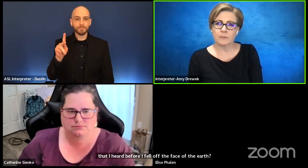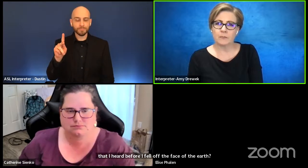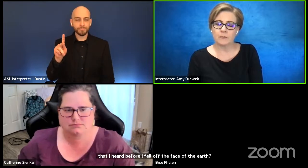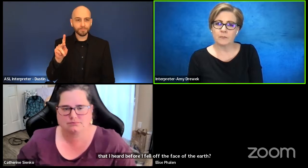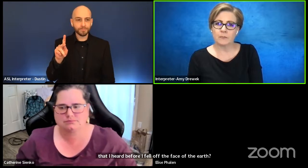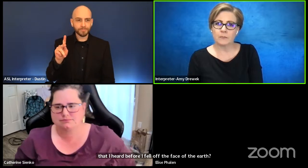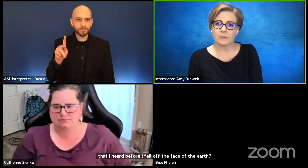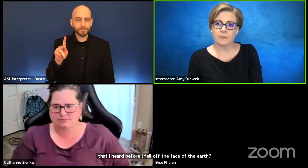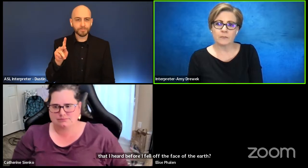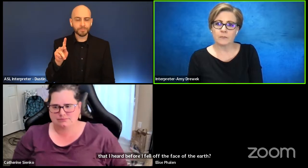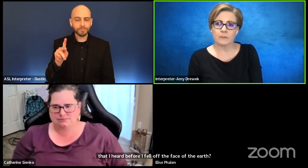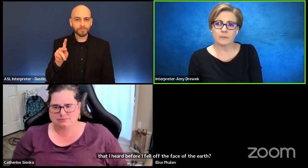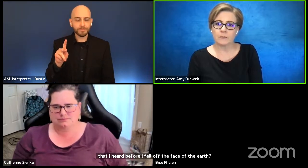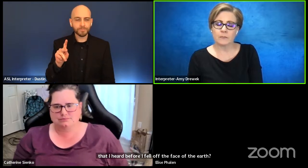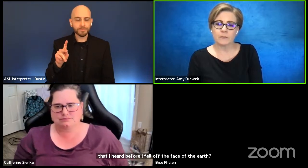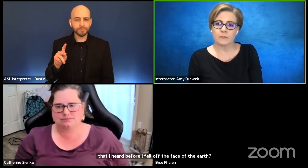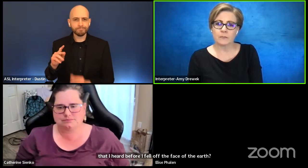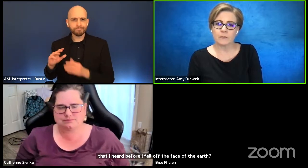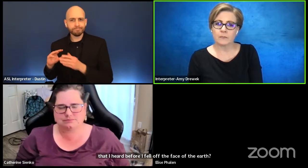What is